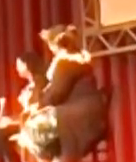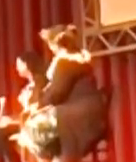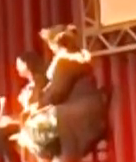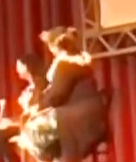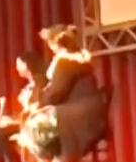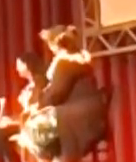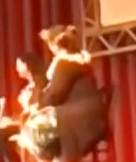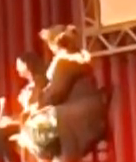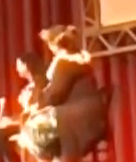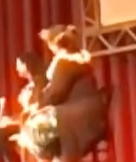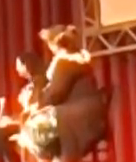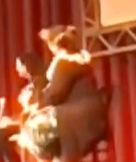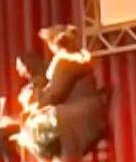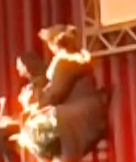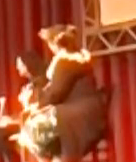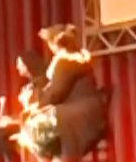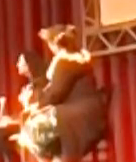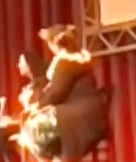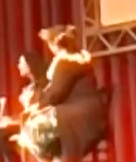lead,